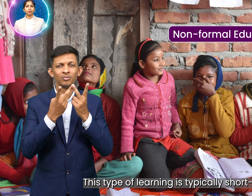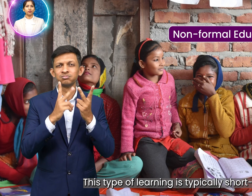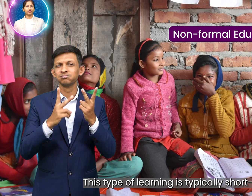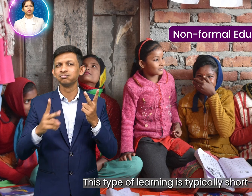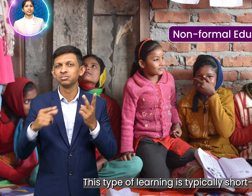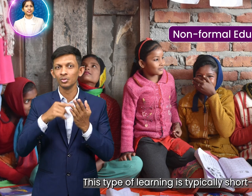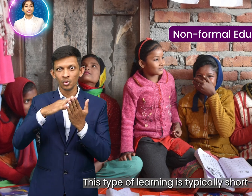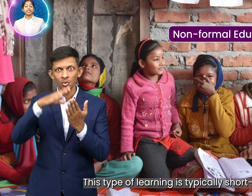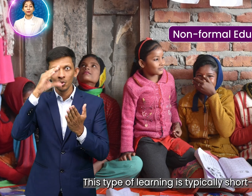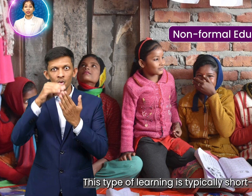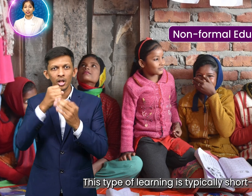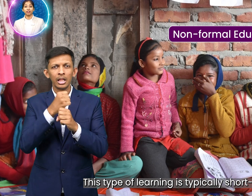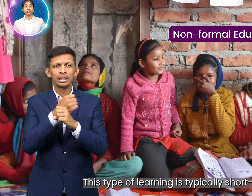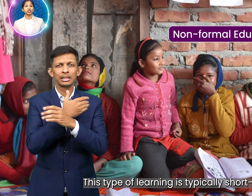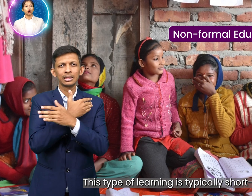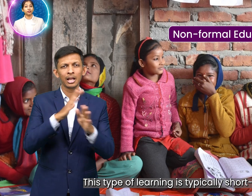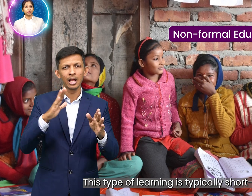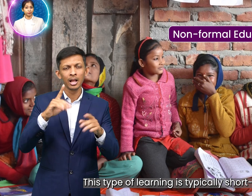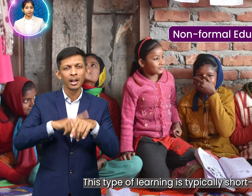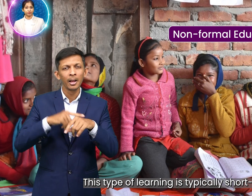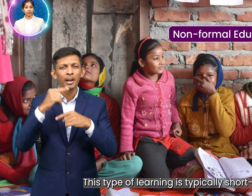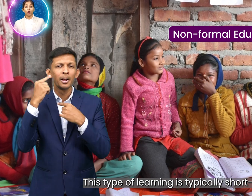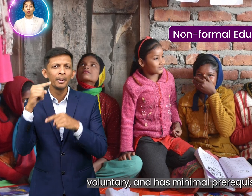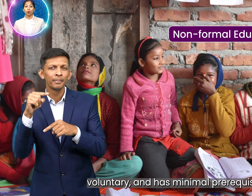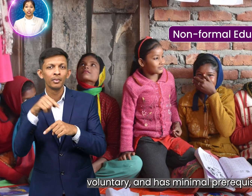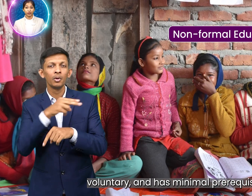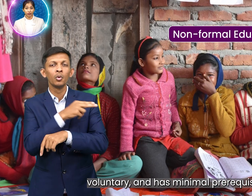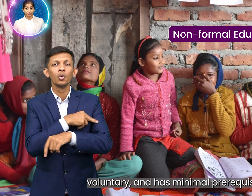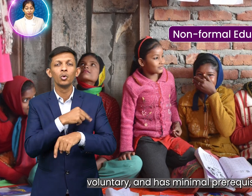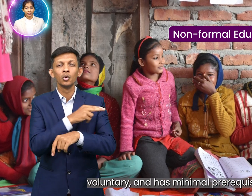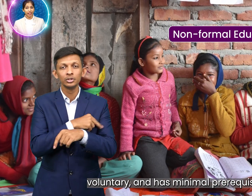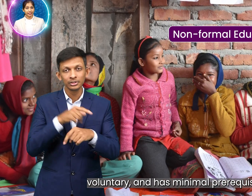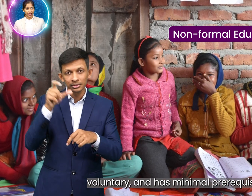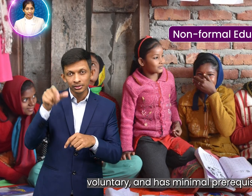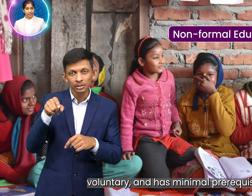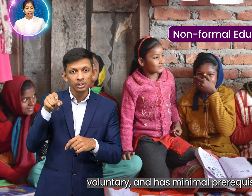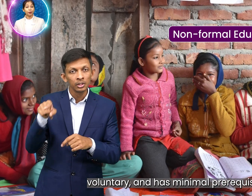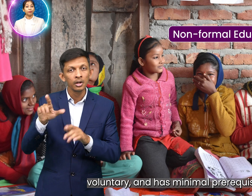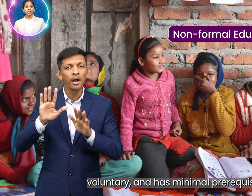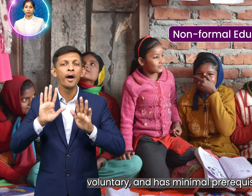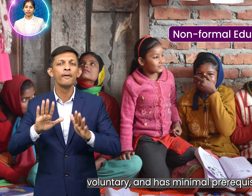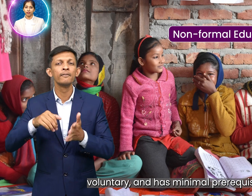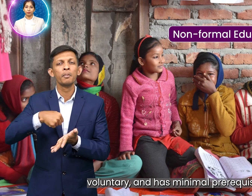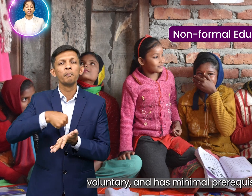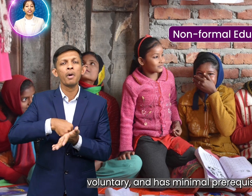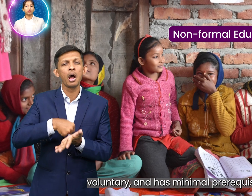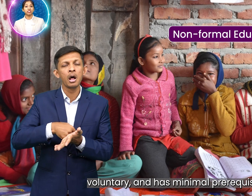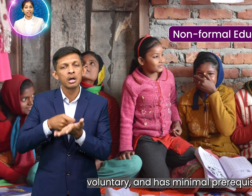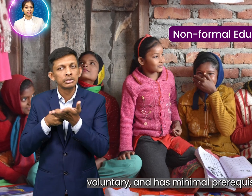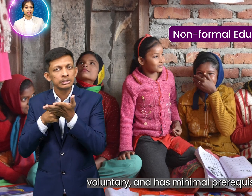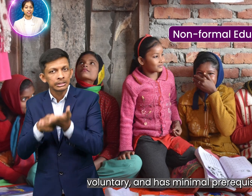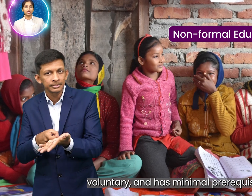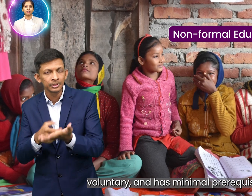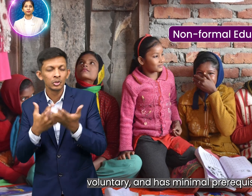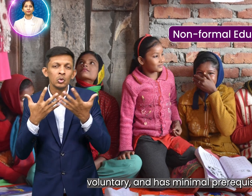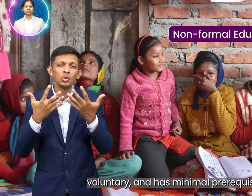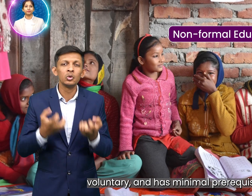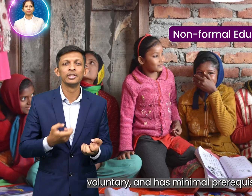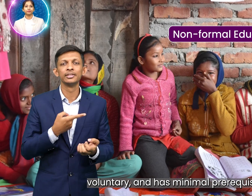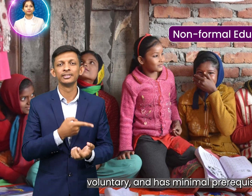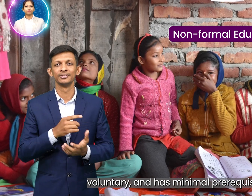This type of learning is typically short-term, voluntary, and has minimal prerequisites.